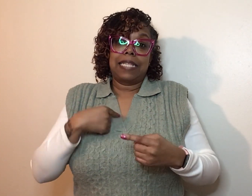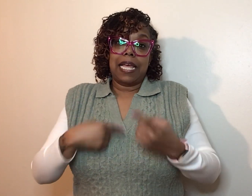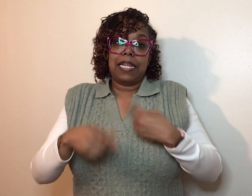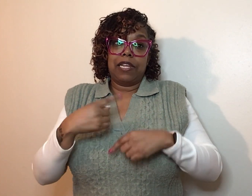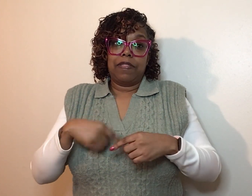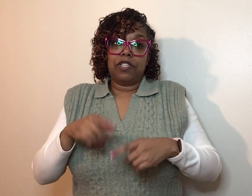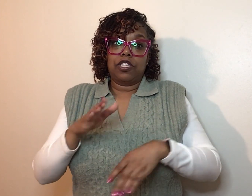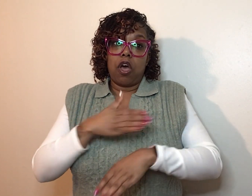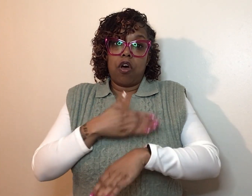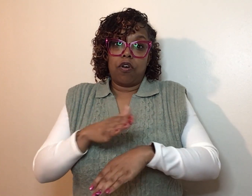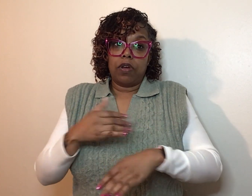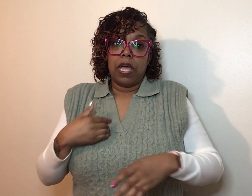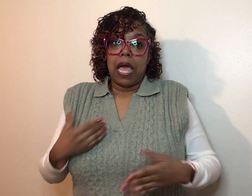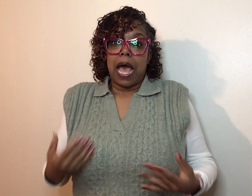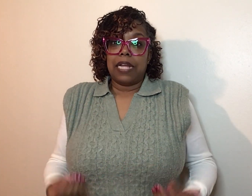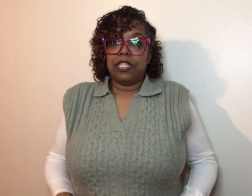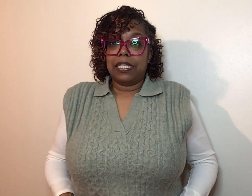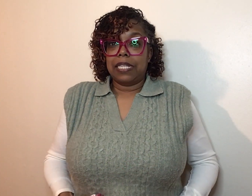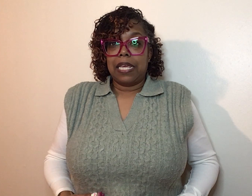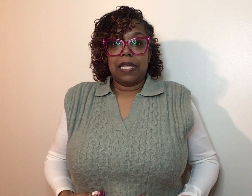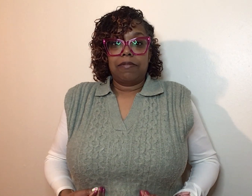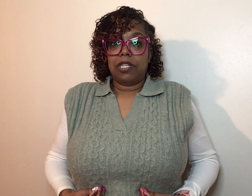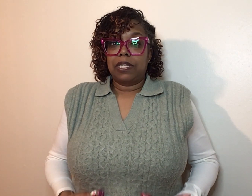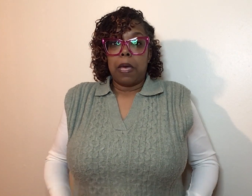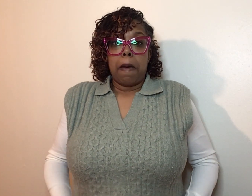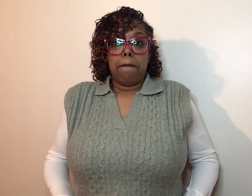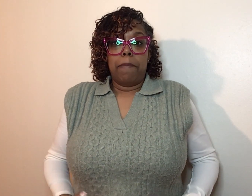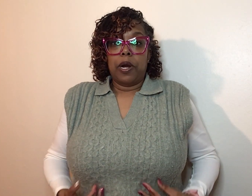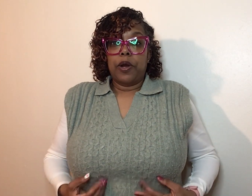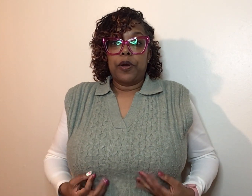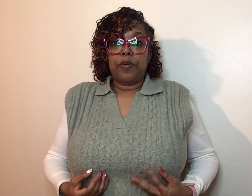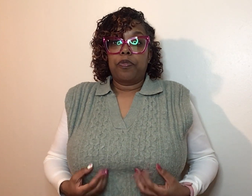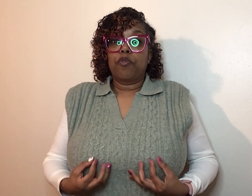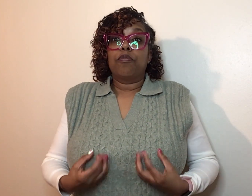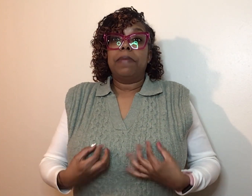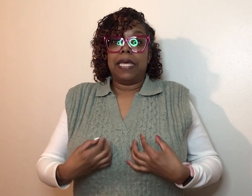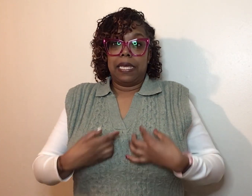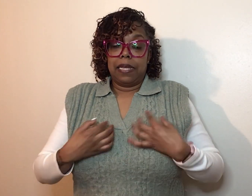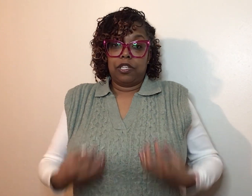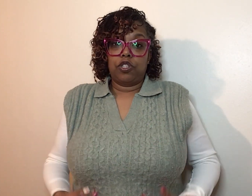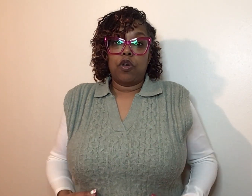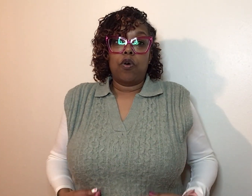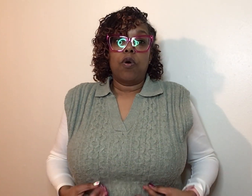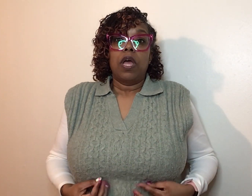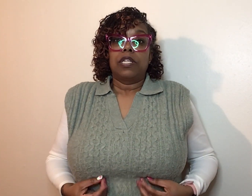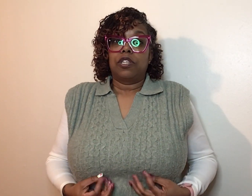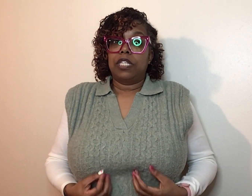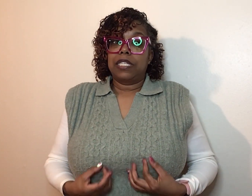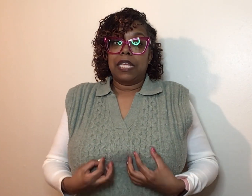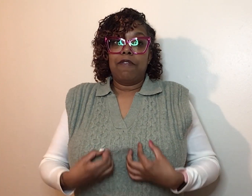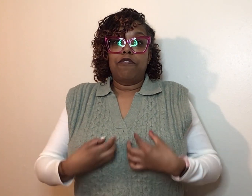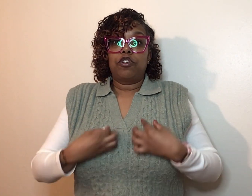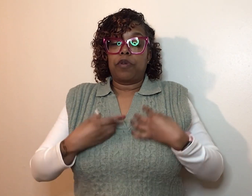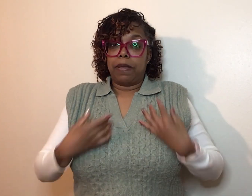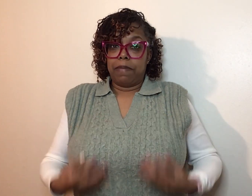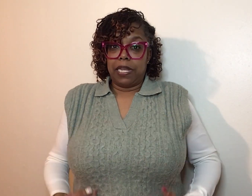signed it in the song. I just said, just burn through me. So just infiltrate me,